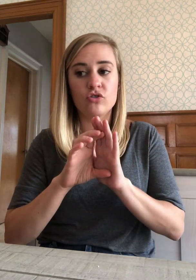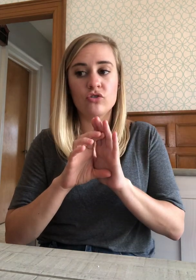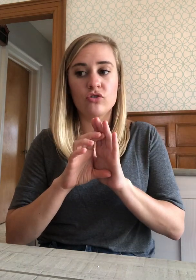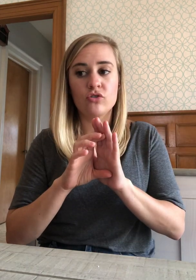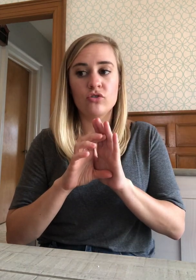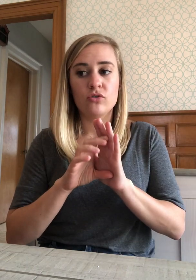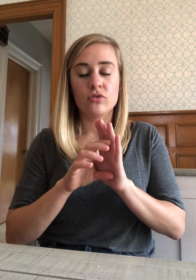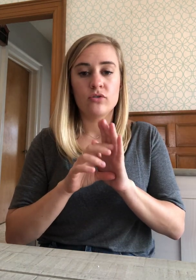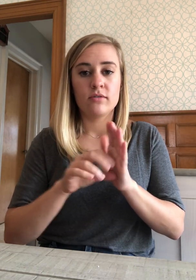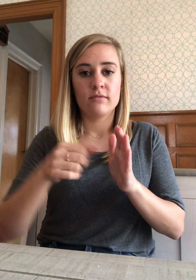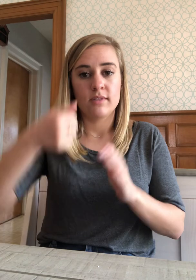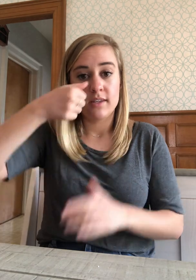marked.